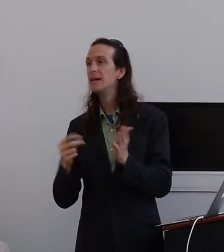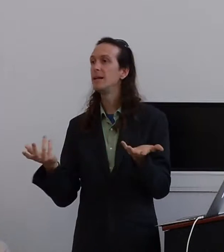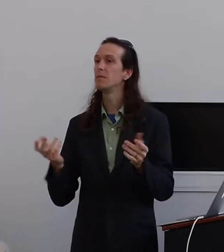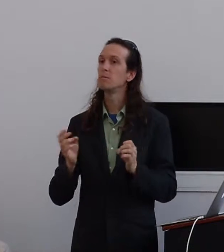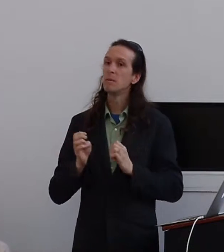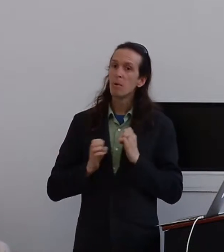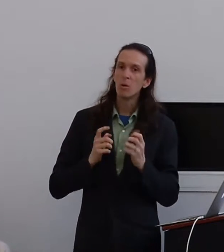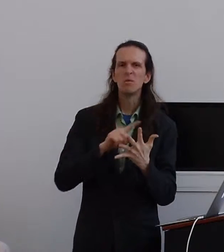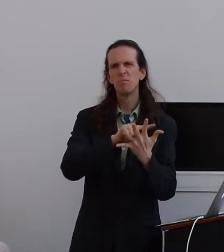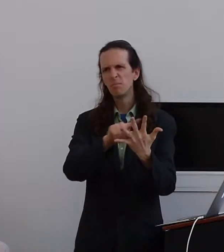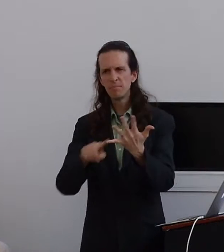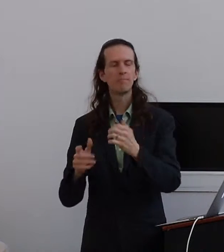emotion, etc.